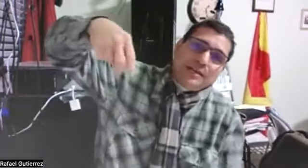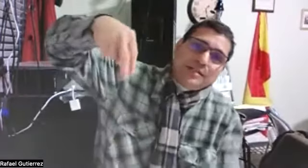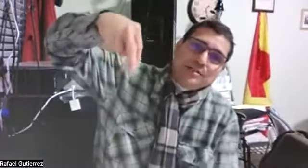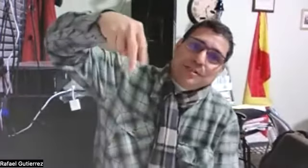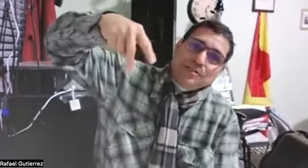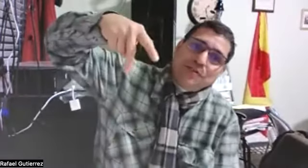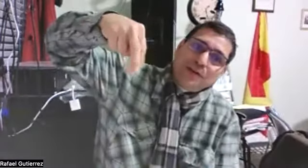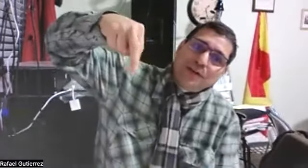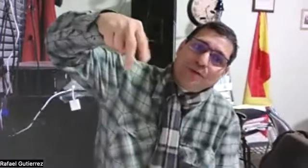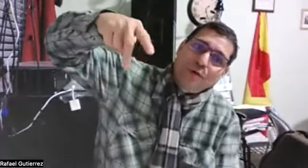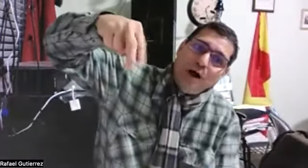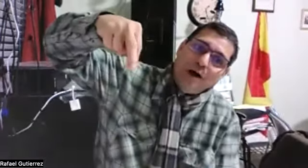this, the two finger walk,